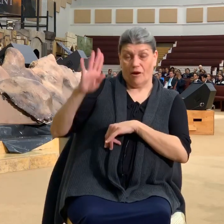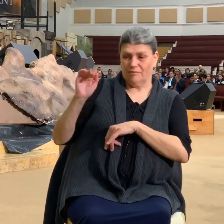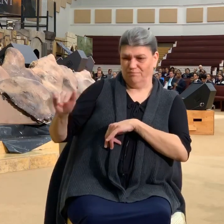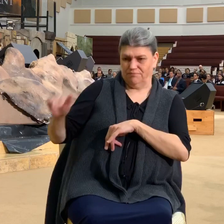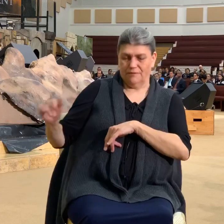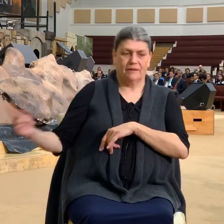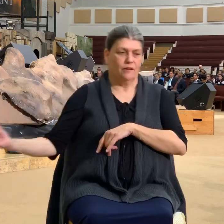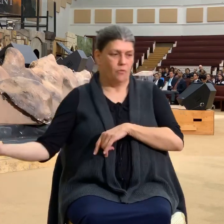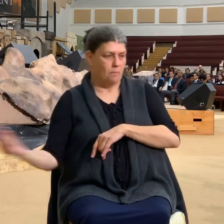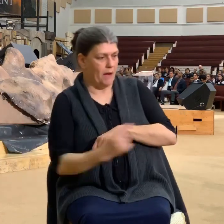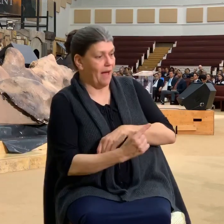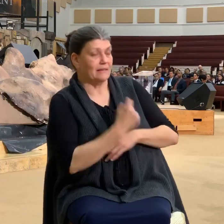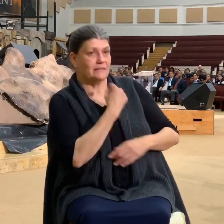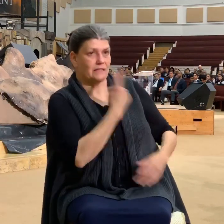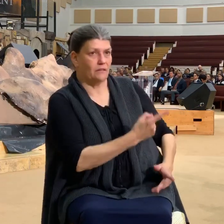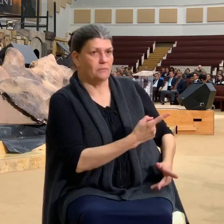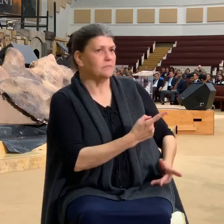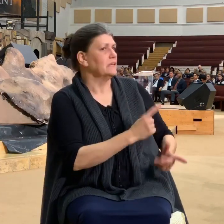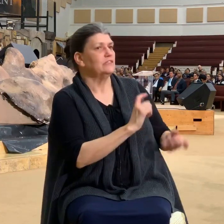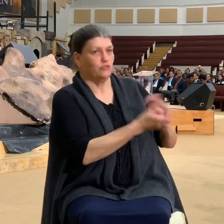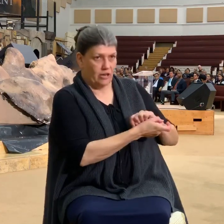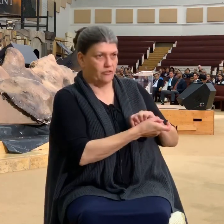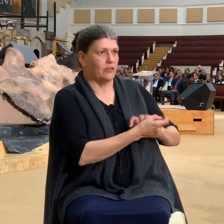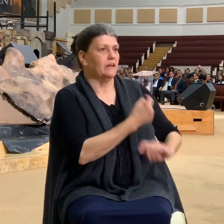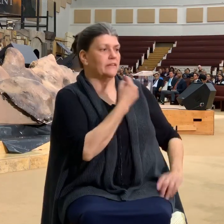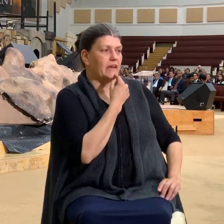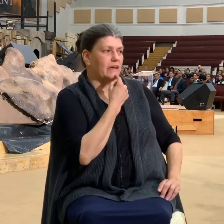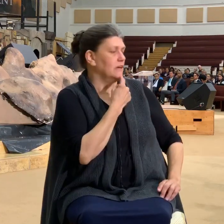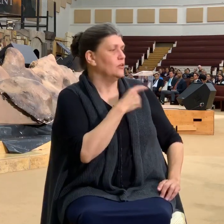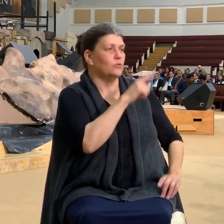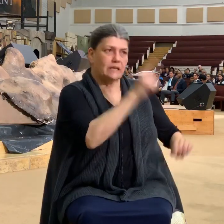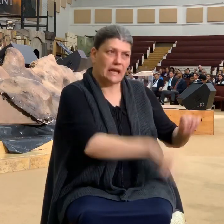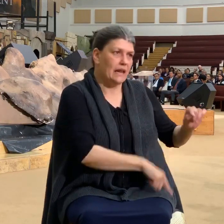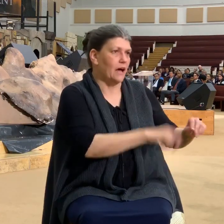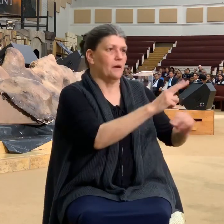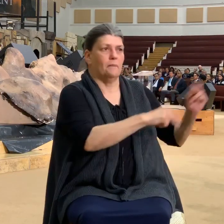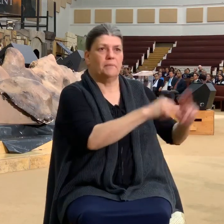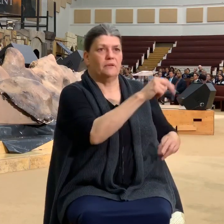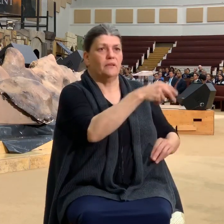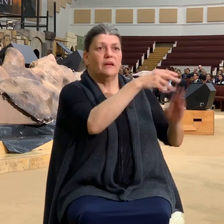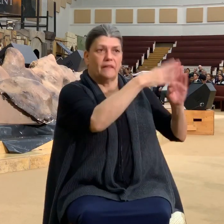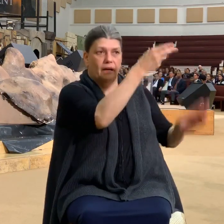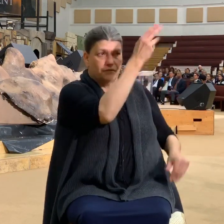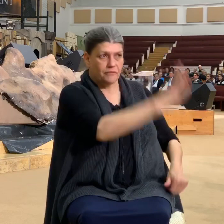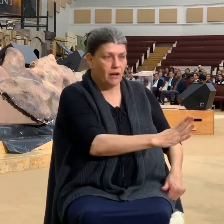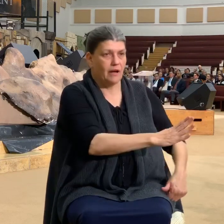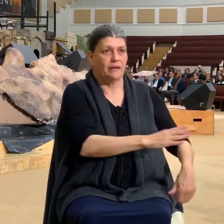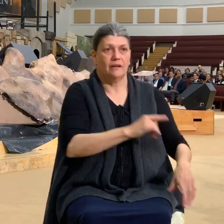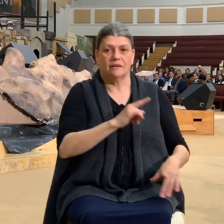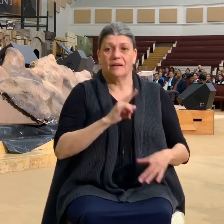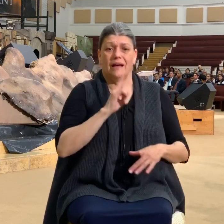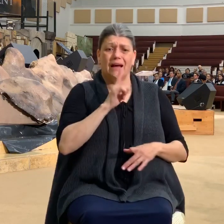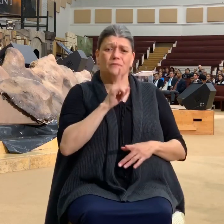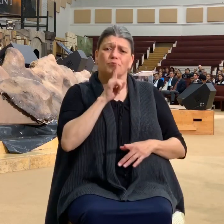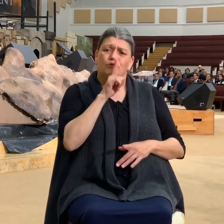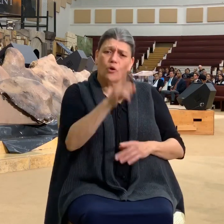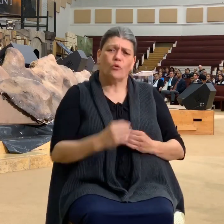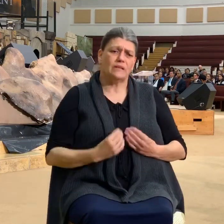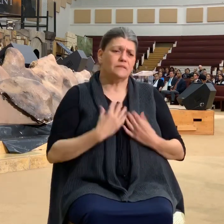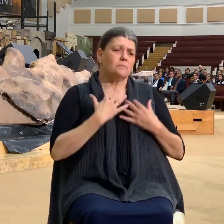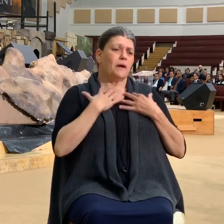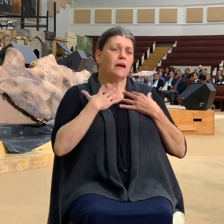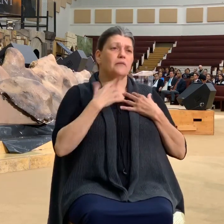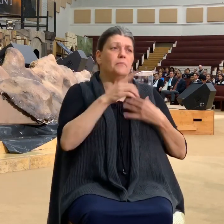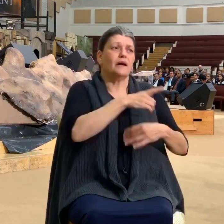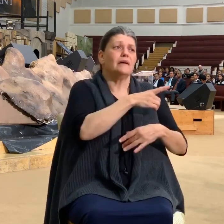and reverse what he had said. But I am so inspired by David's response when